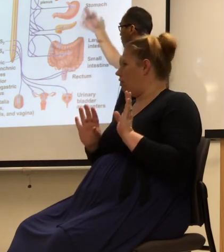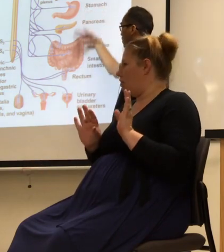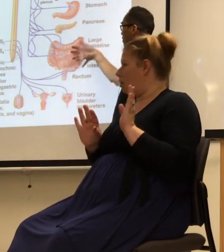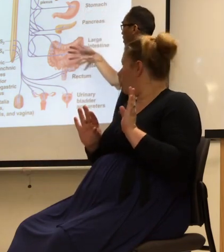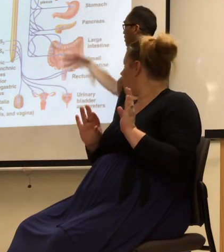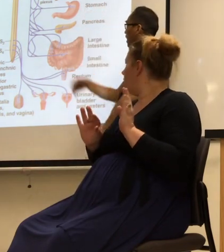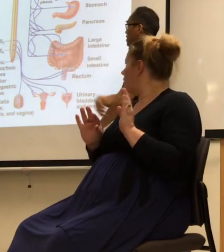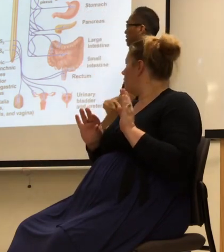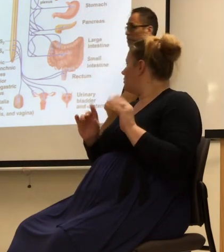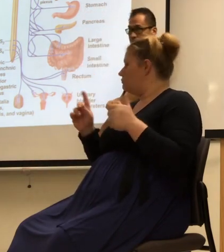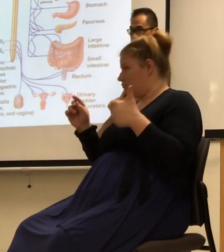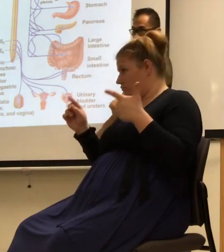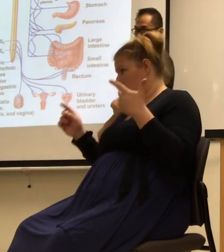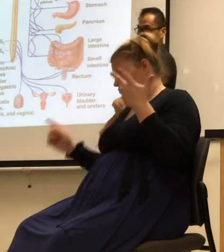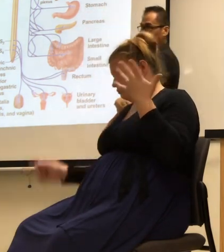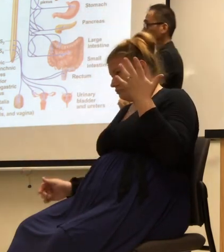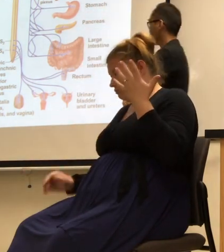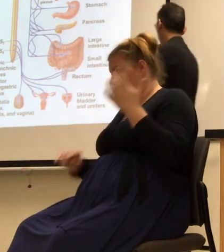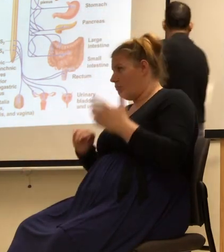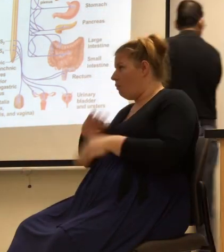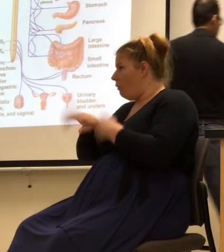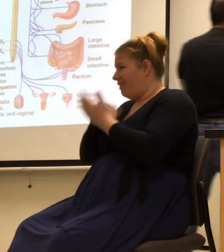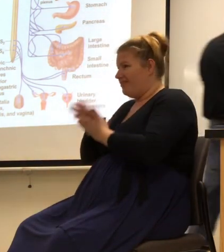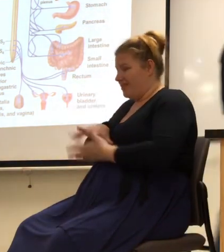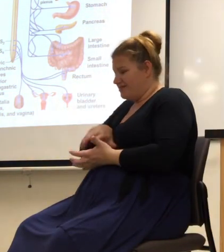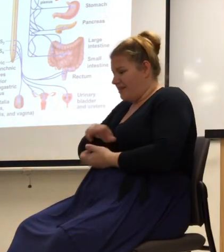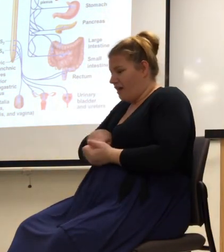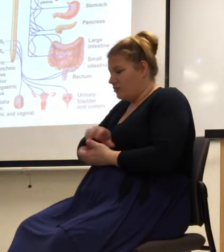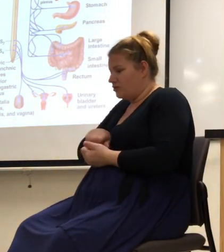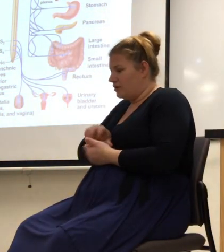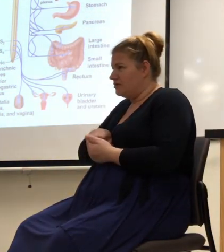for all of these digestive viscera,